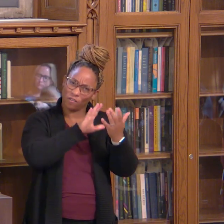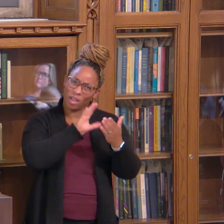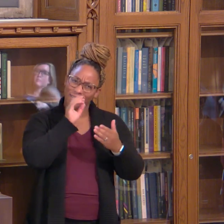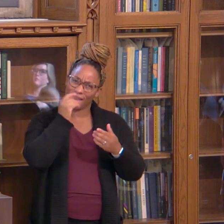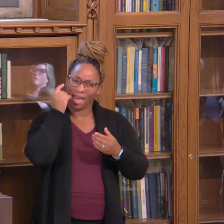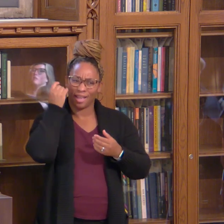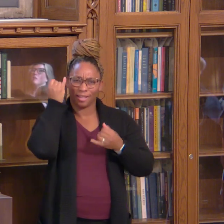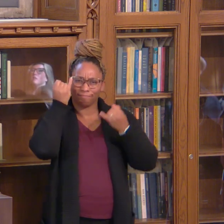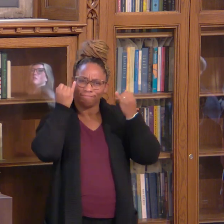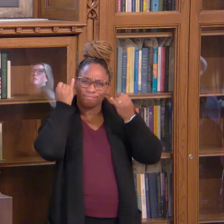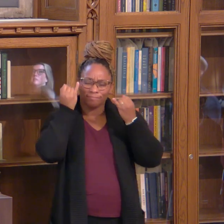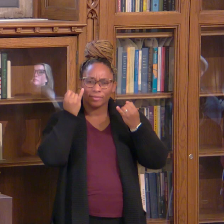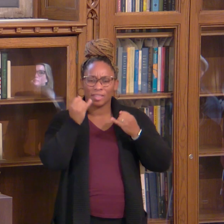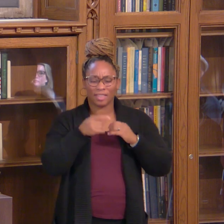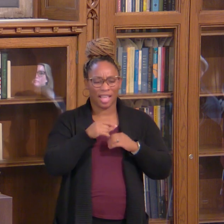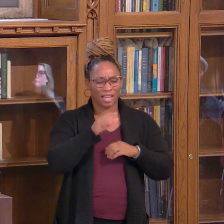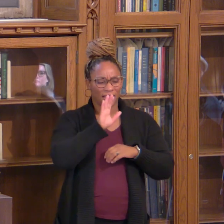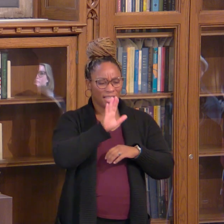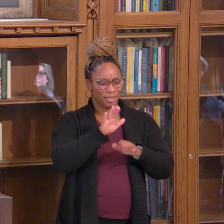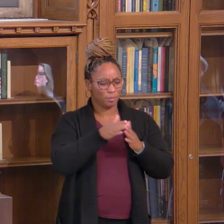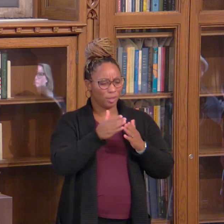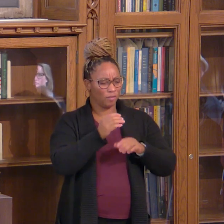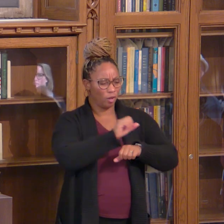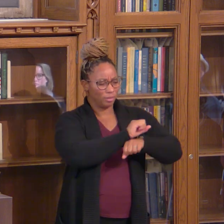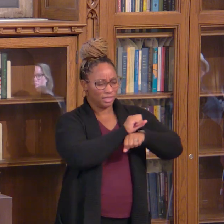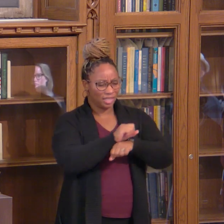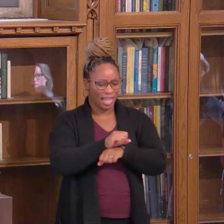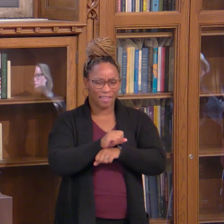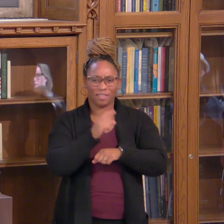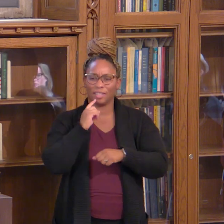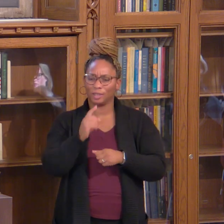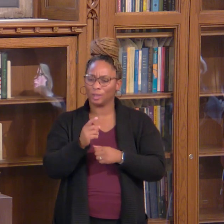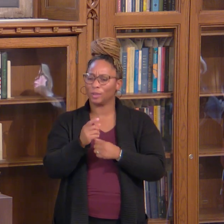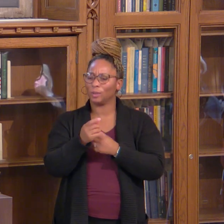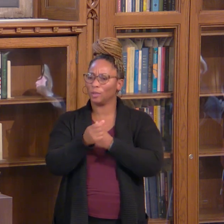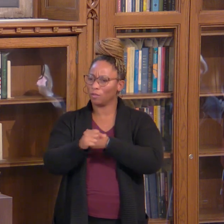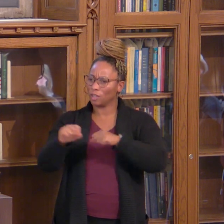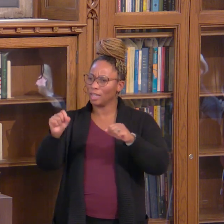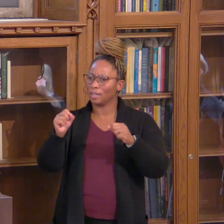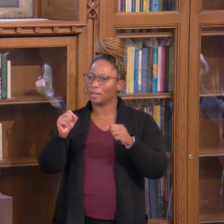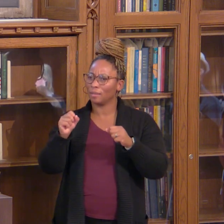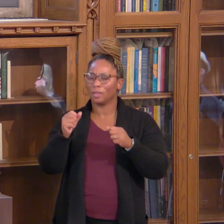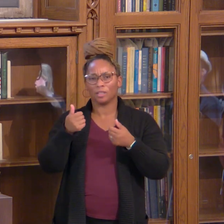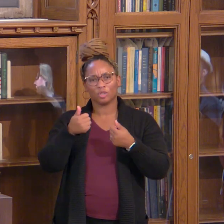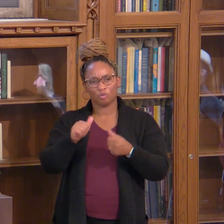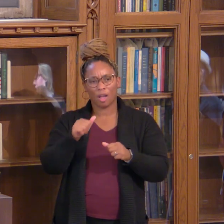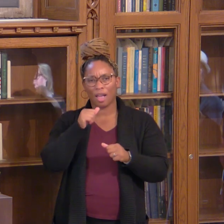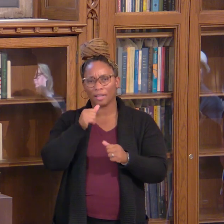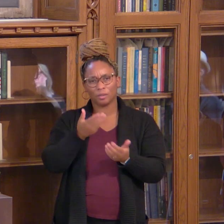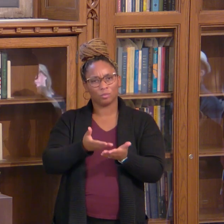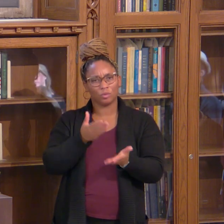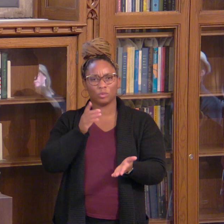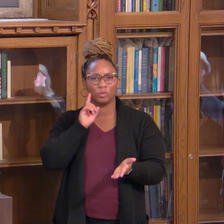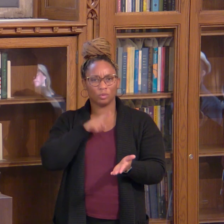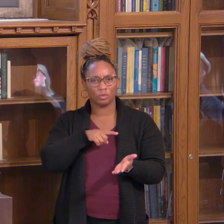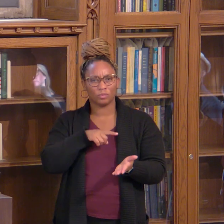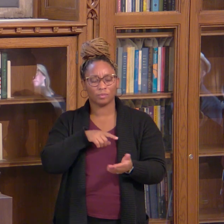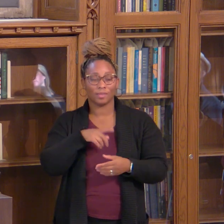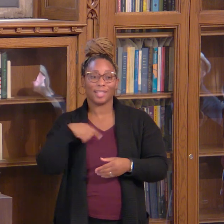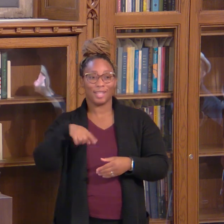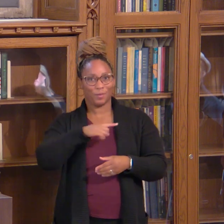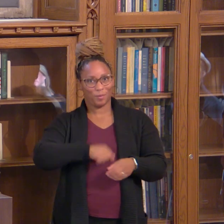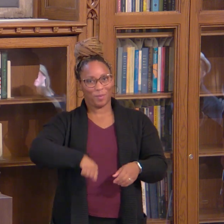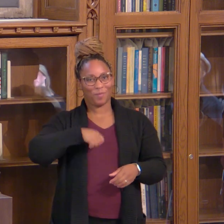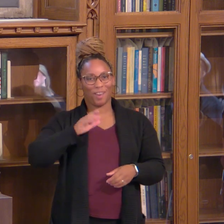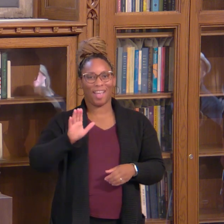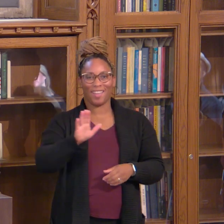ideologies that his From Slavery to Freedom sought to Dethrone yet he would be proud of his students